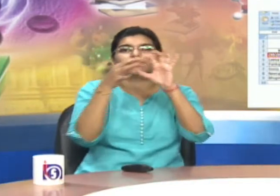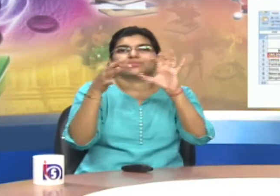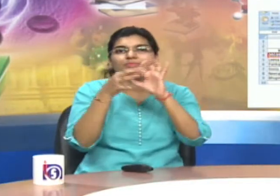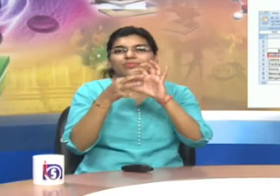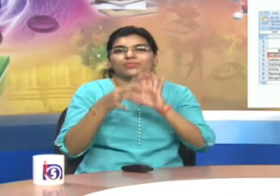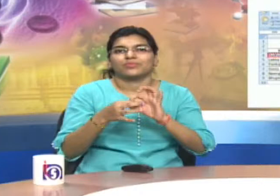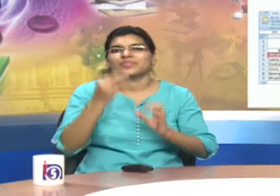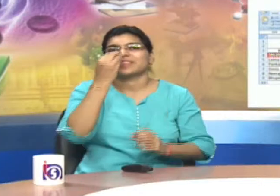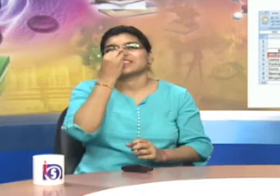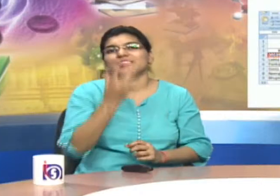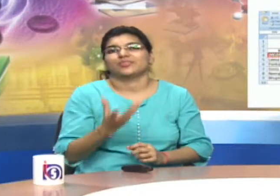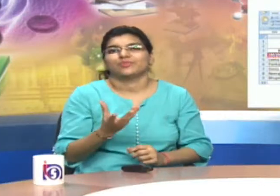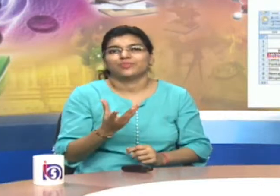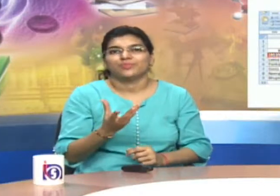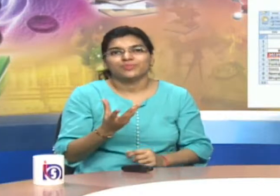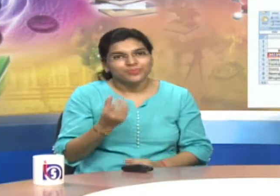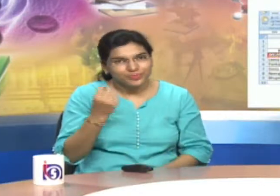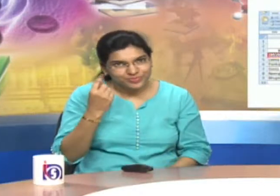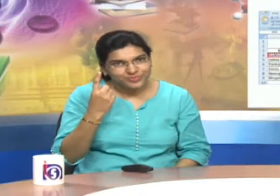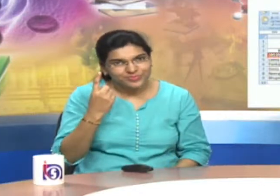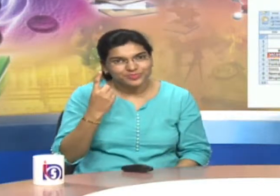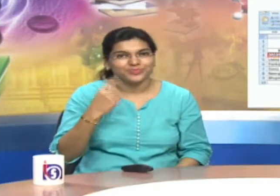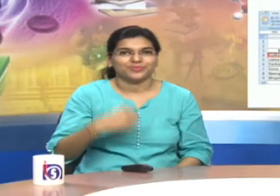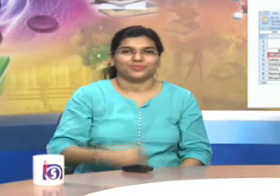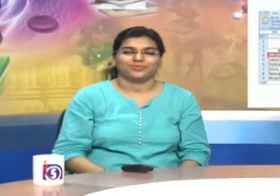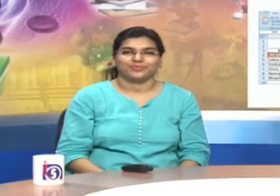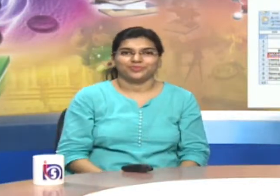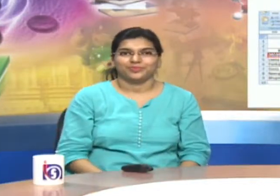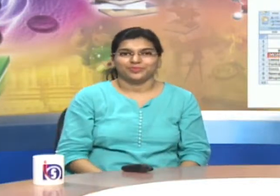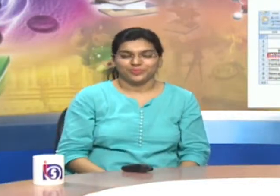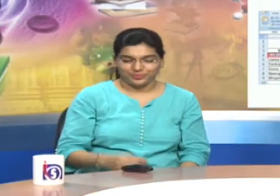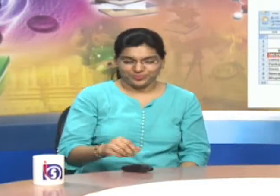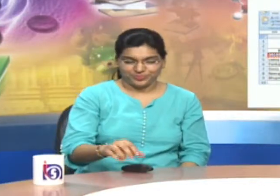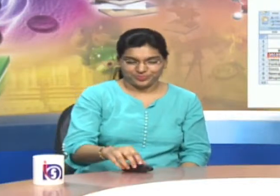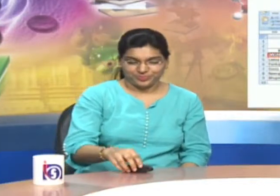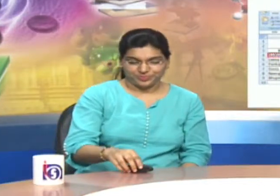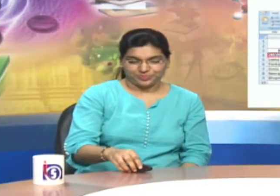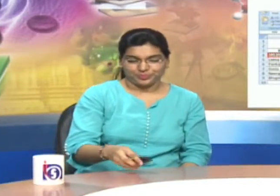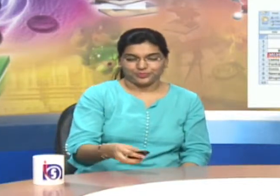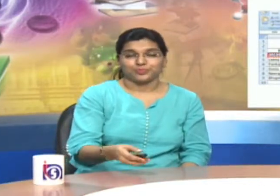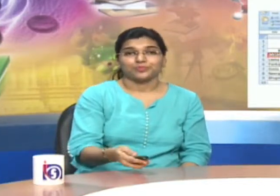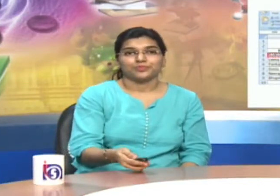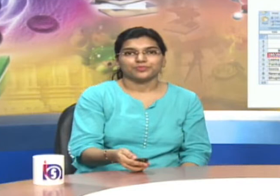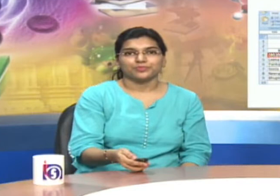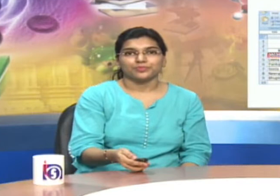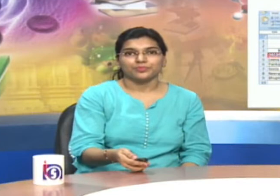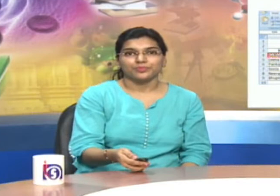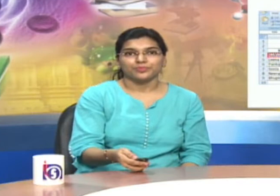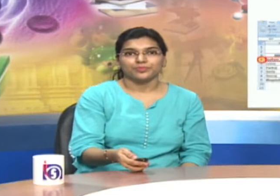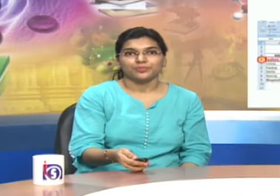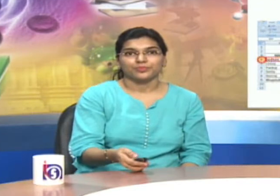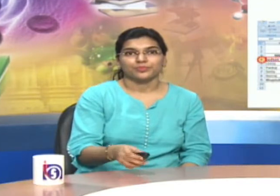calculation. It automatically shows the student's name who having less marks.